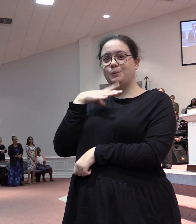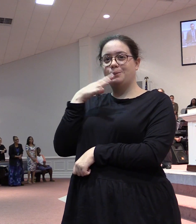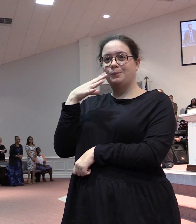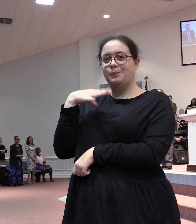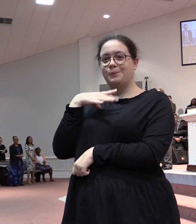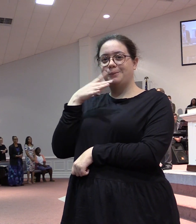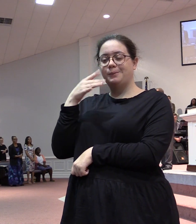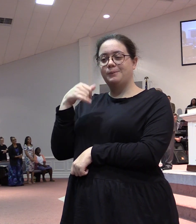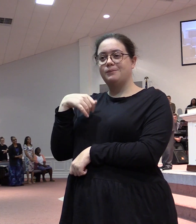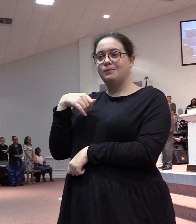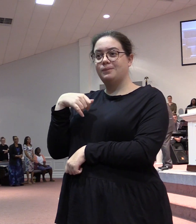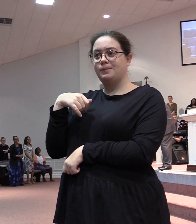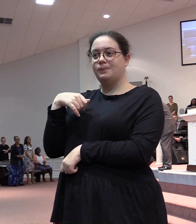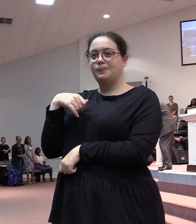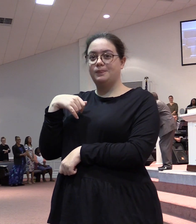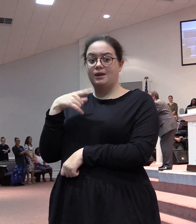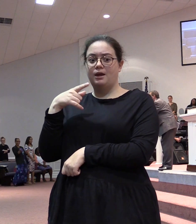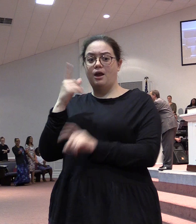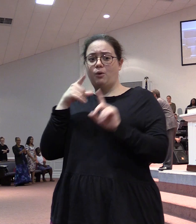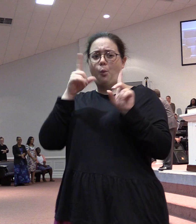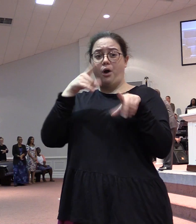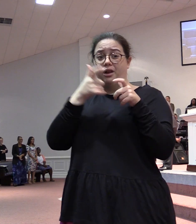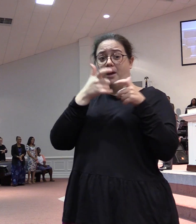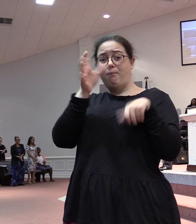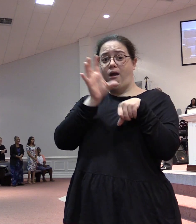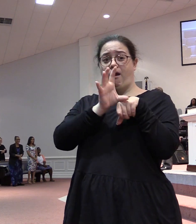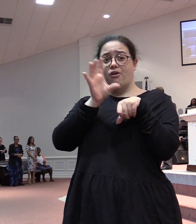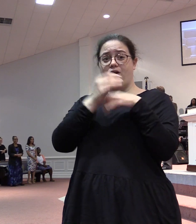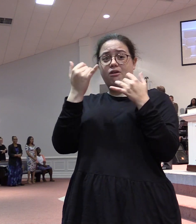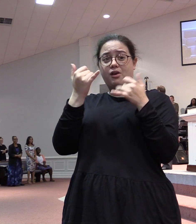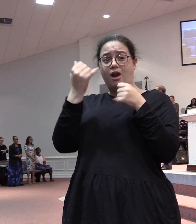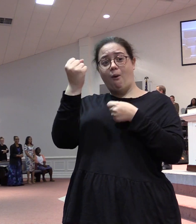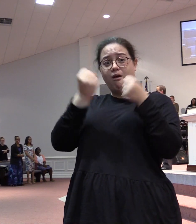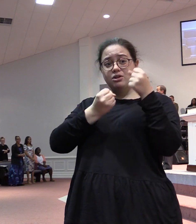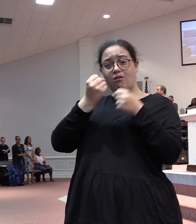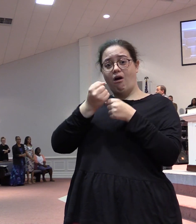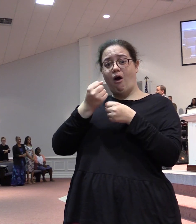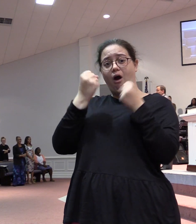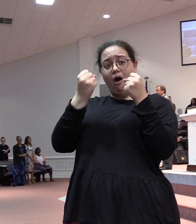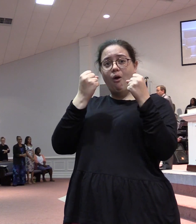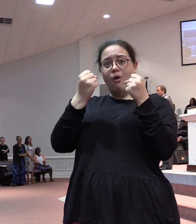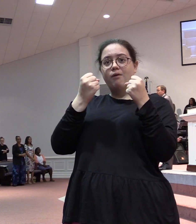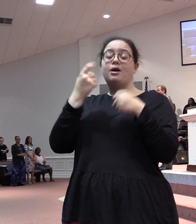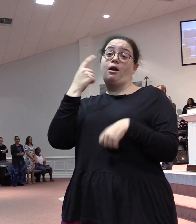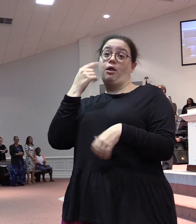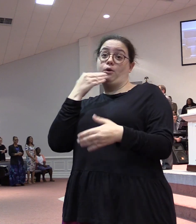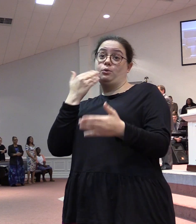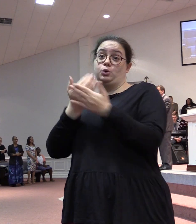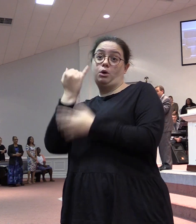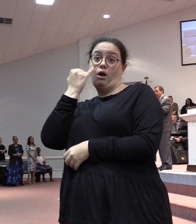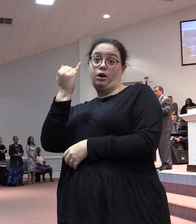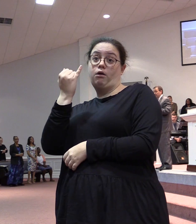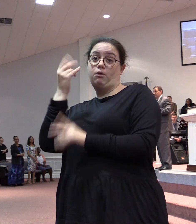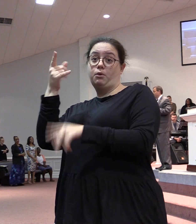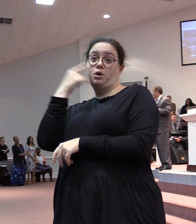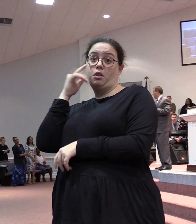well, he went and got that big church, and now look at the car he's driving. And I just thought it would be good for someone to think